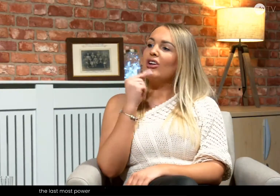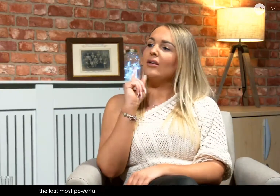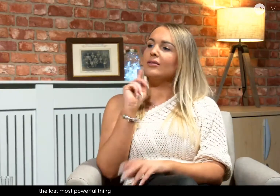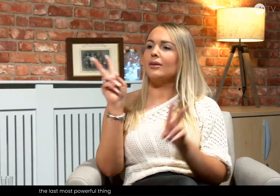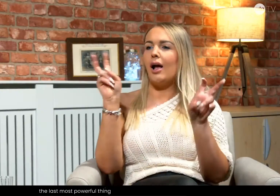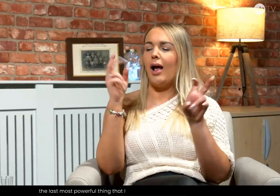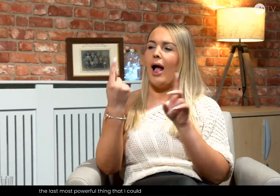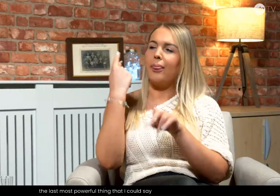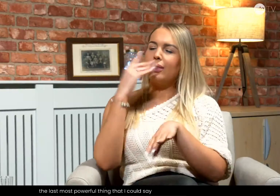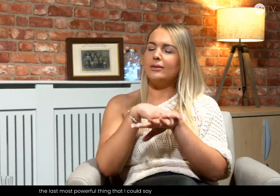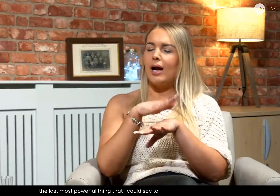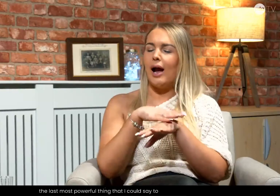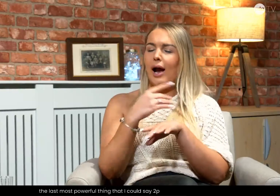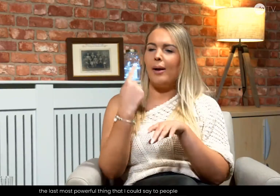people,